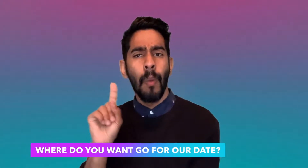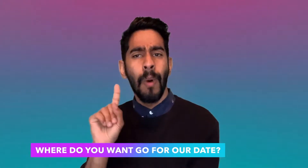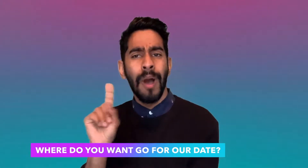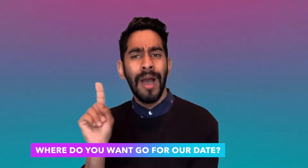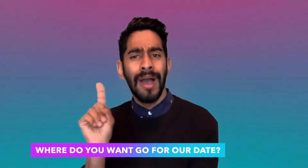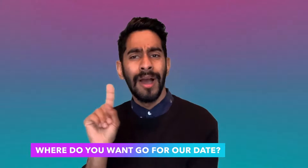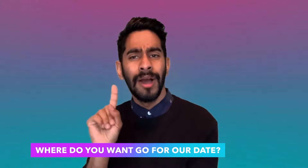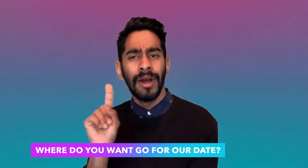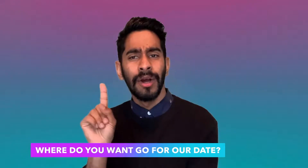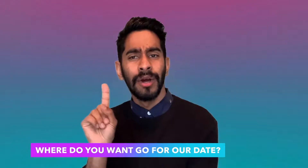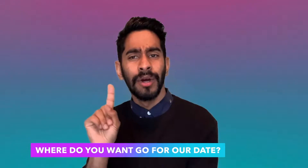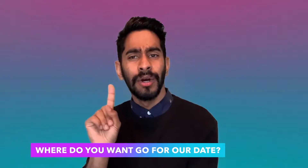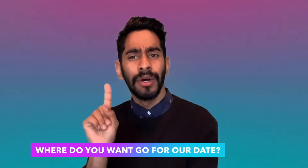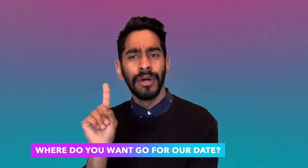for our date?